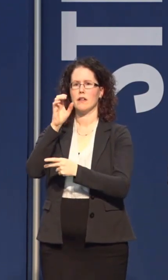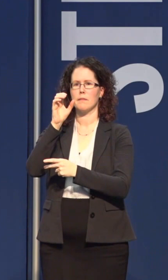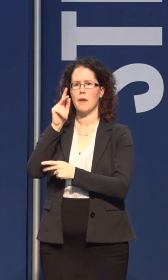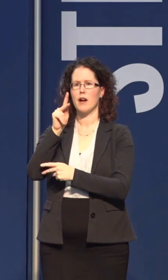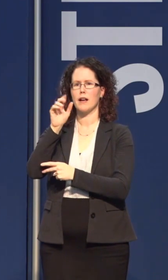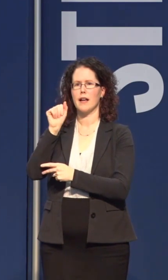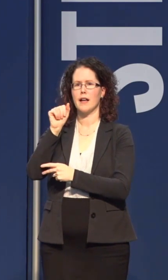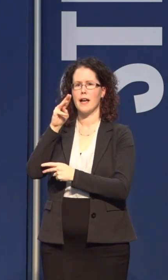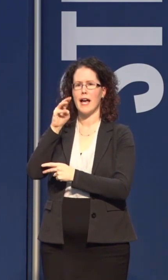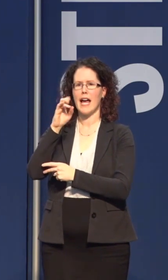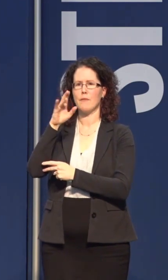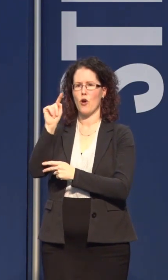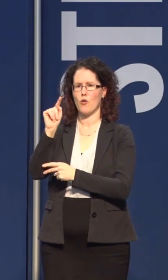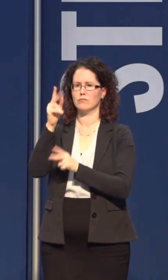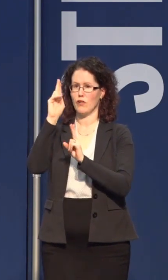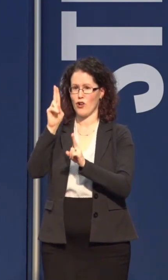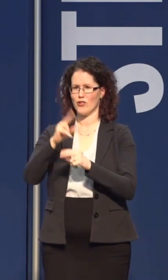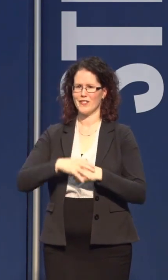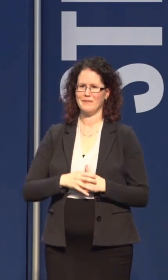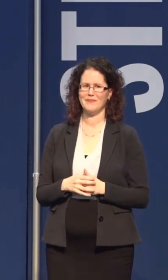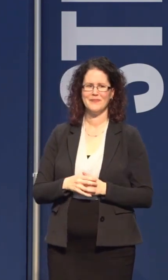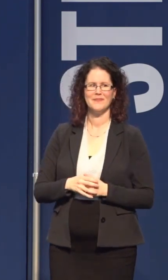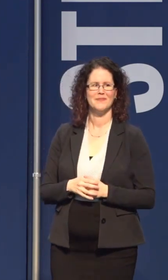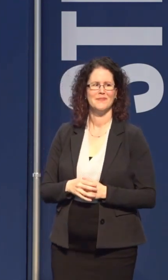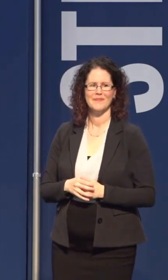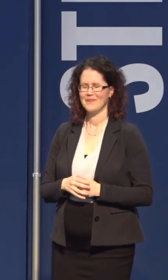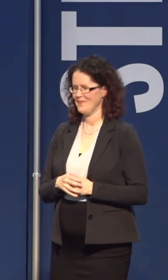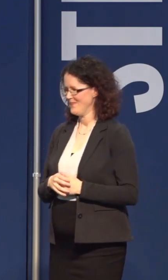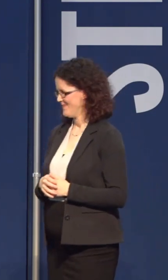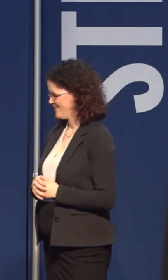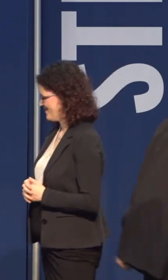Amiro with honors.